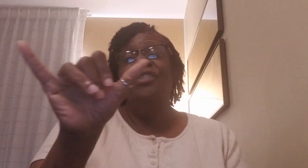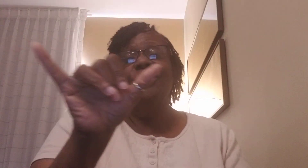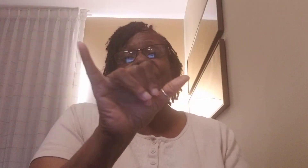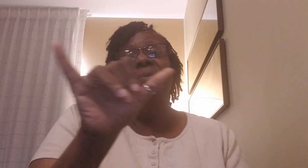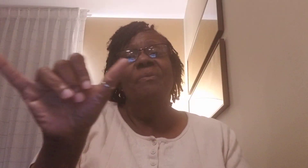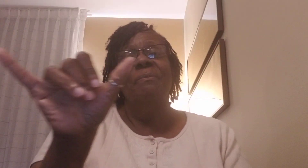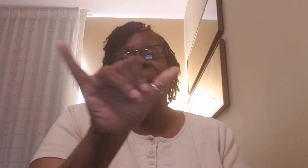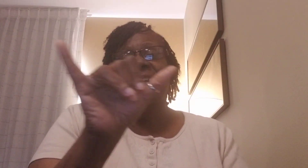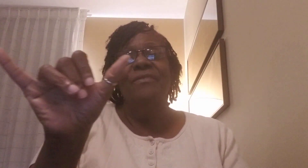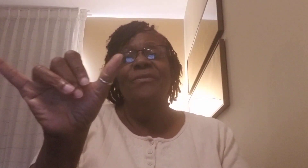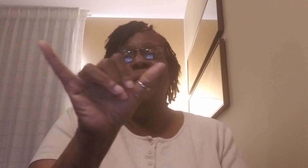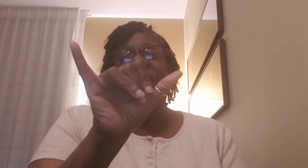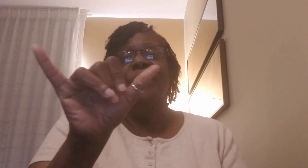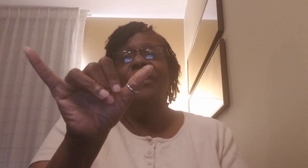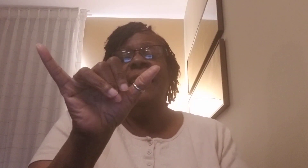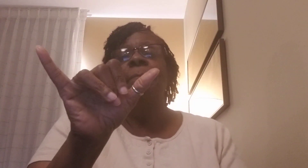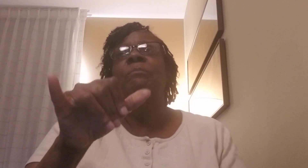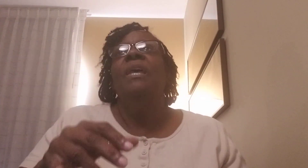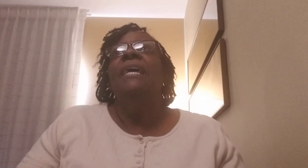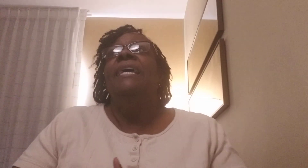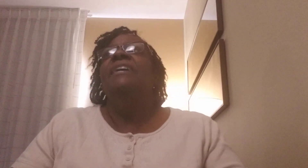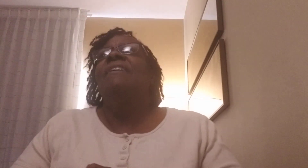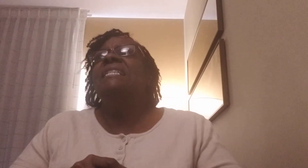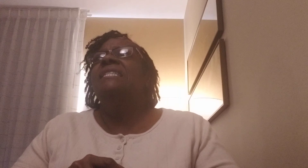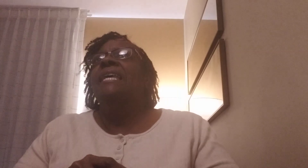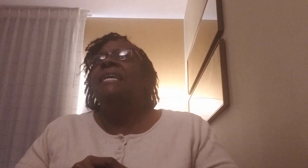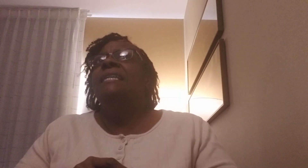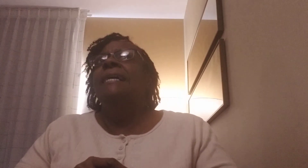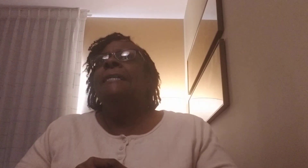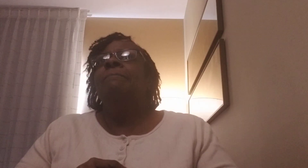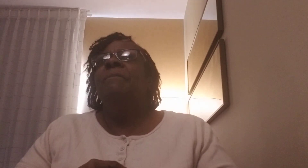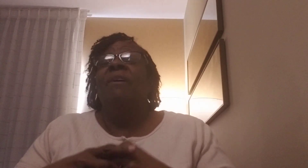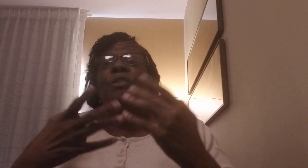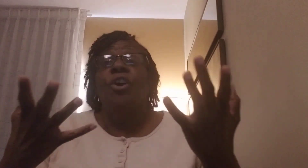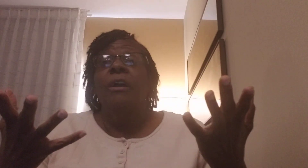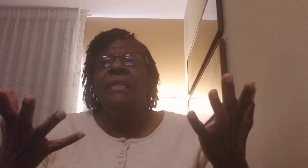two. Back and forth. Okay. If I said, if I were talking